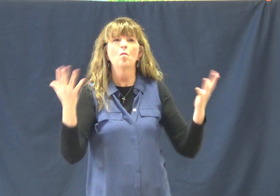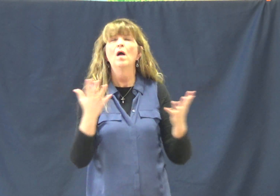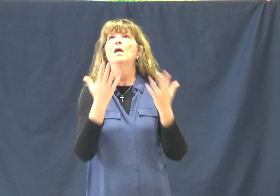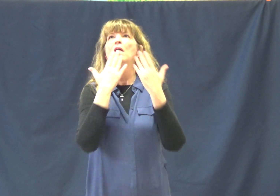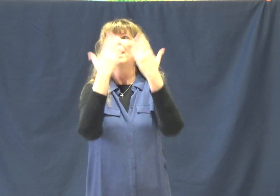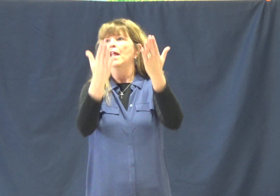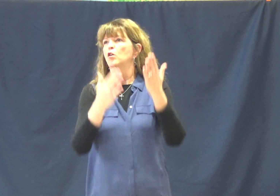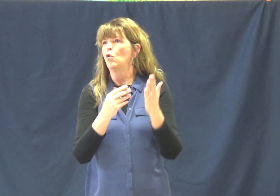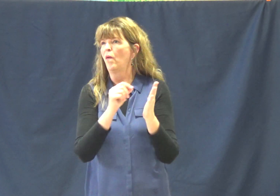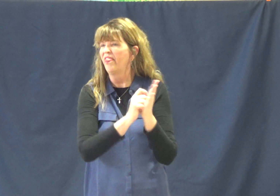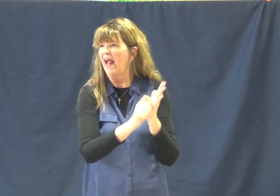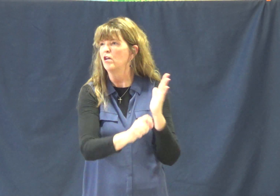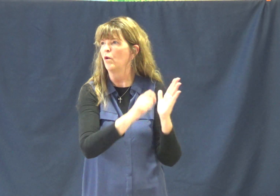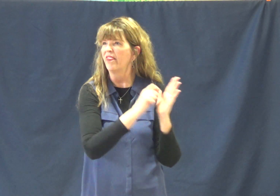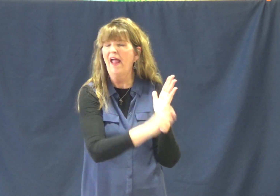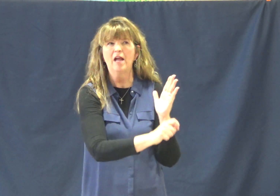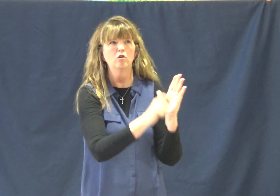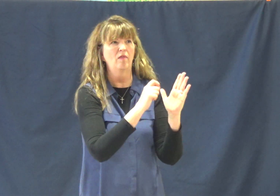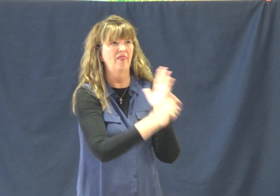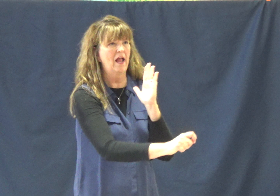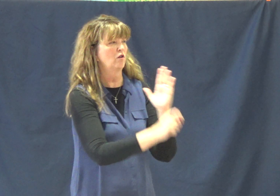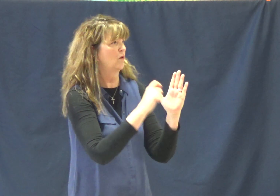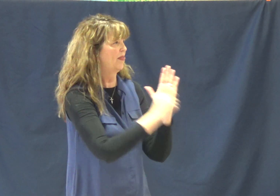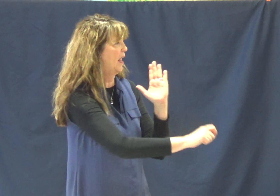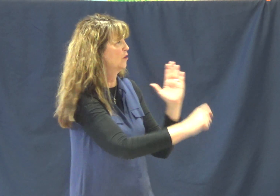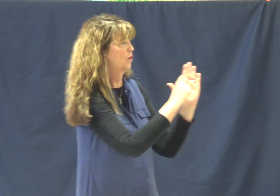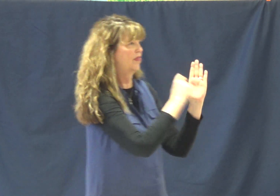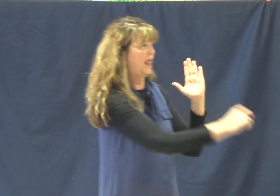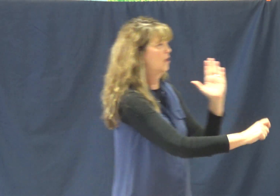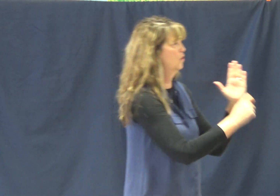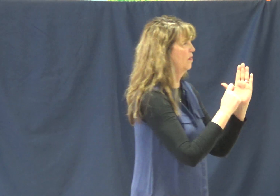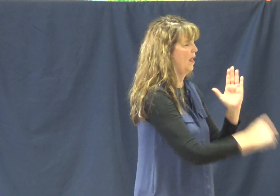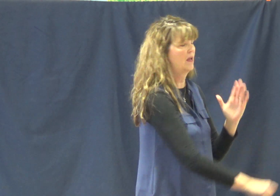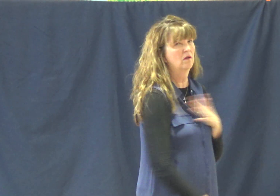lists. Lists of thanksgiving.